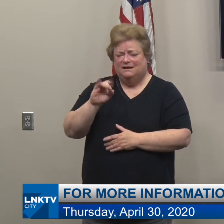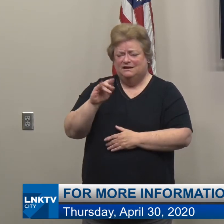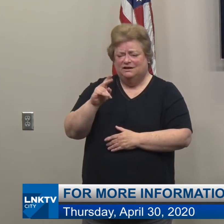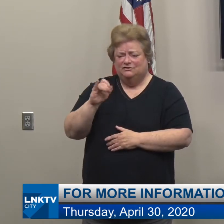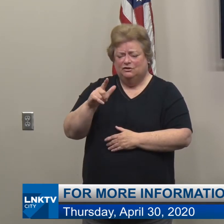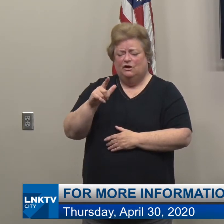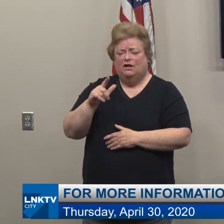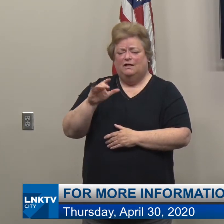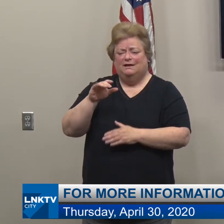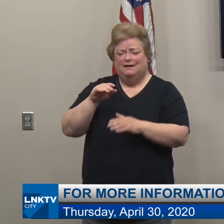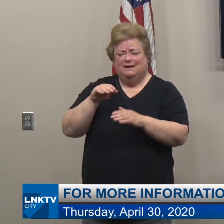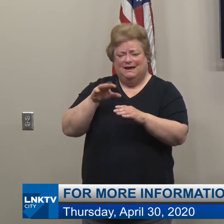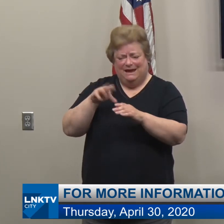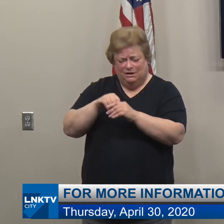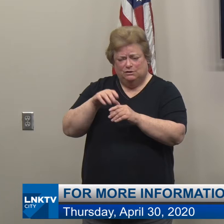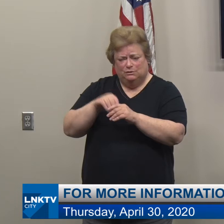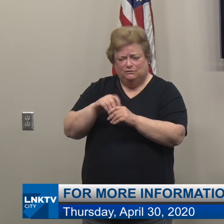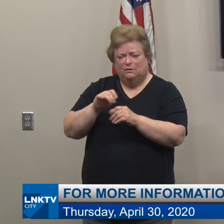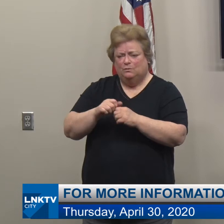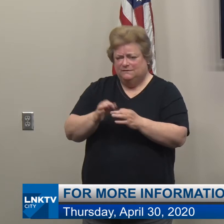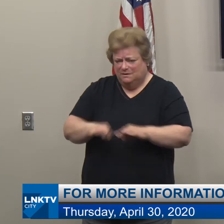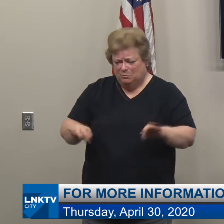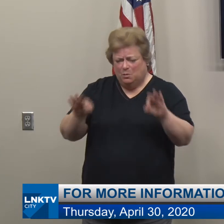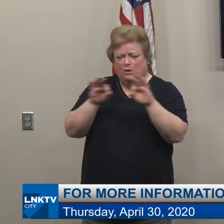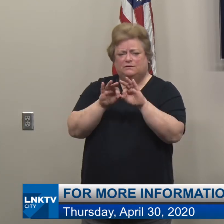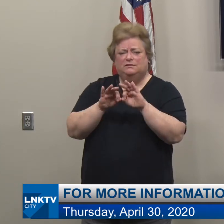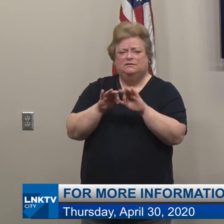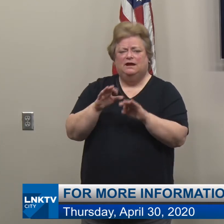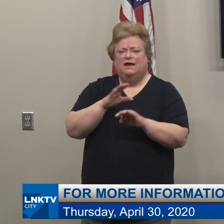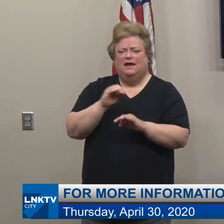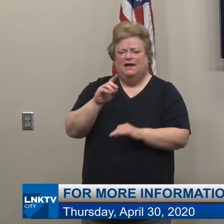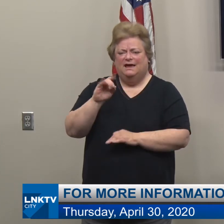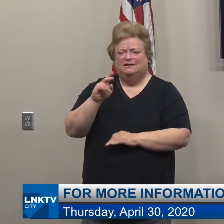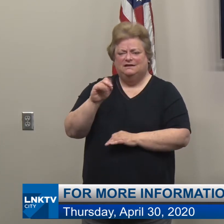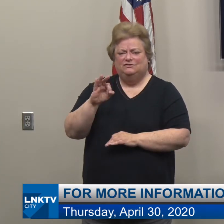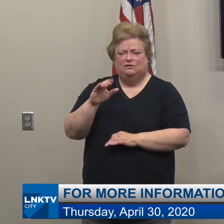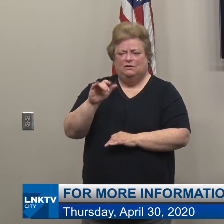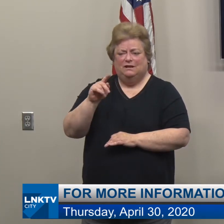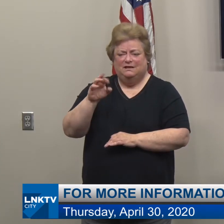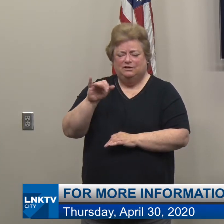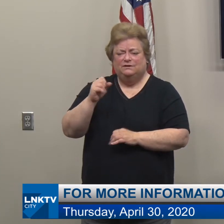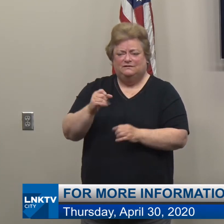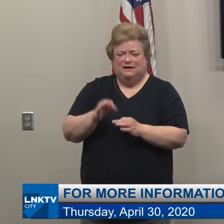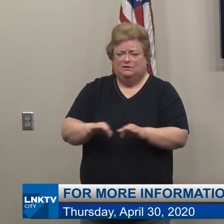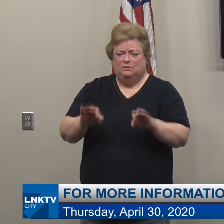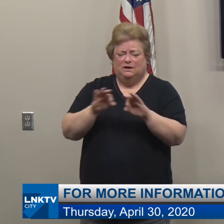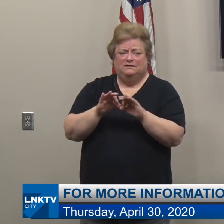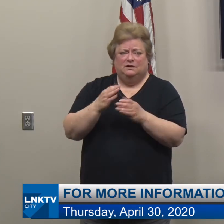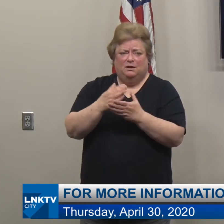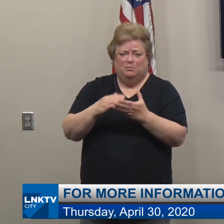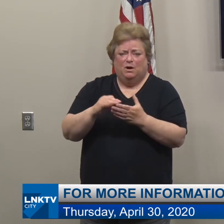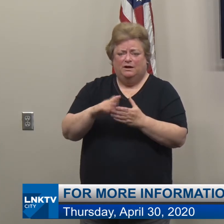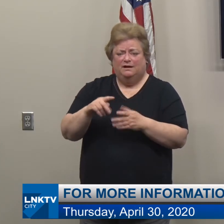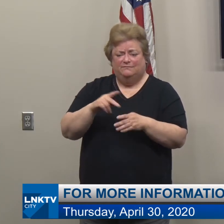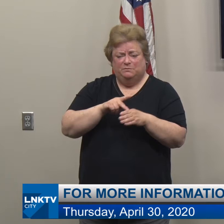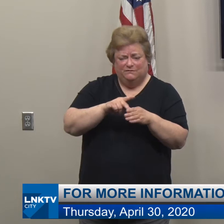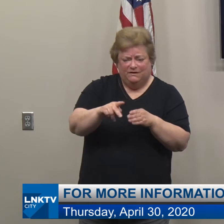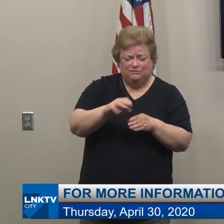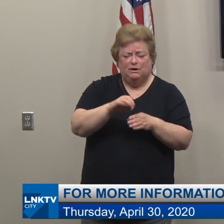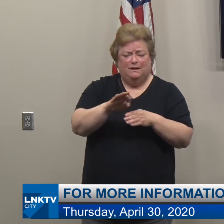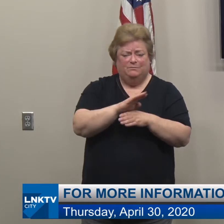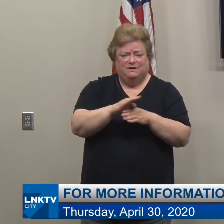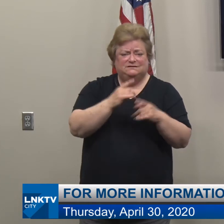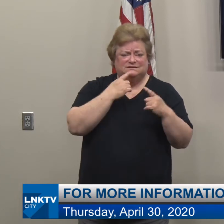to economic and workforce development, as digital literacy has become an increasingly key factor in professional and business